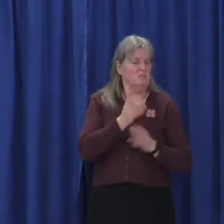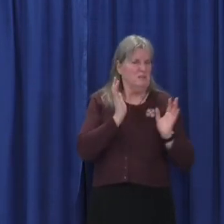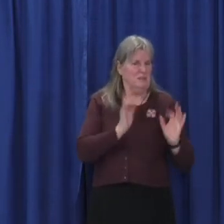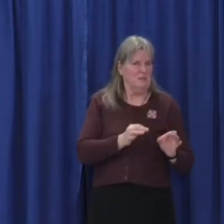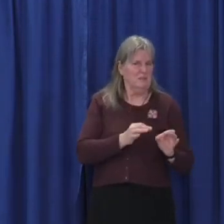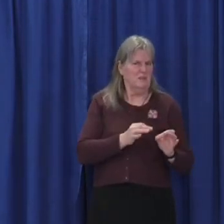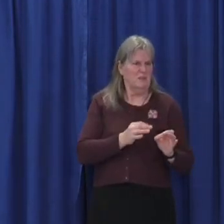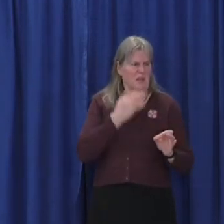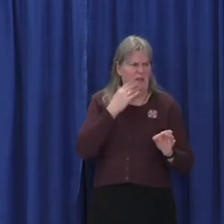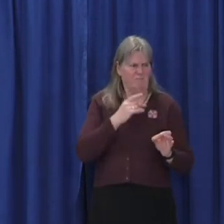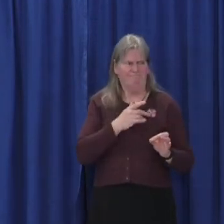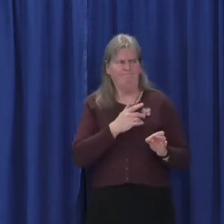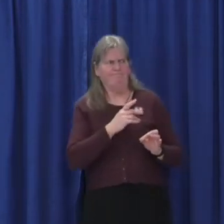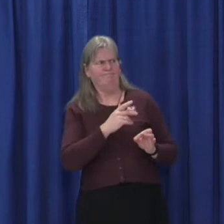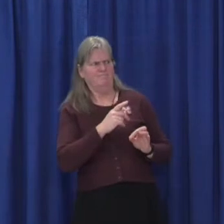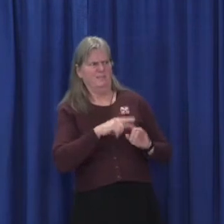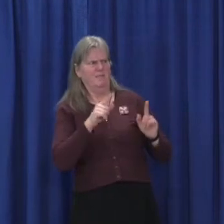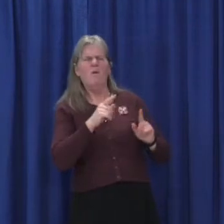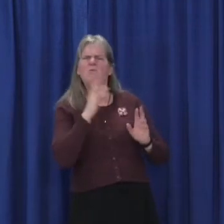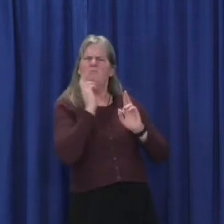respect people's different decisions.